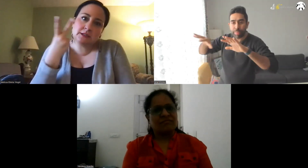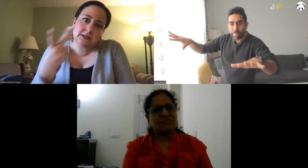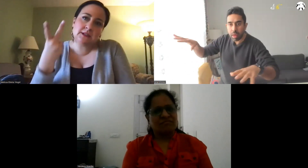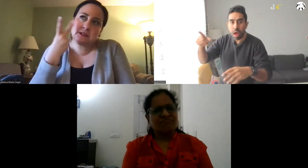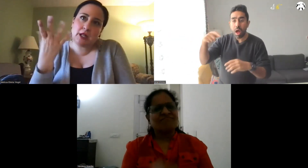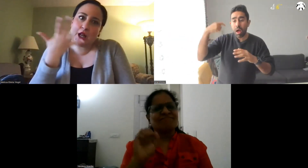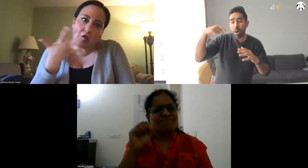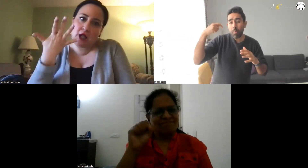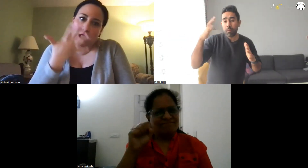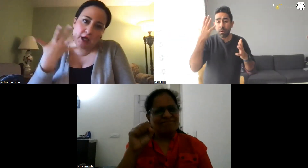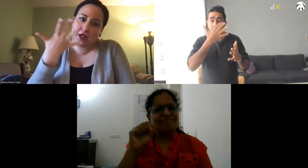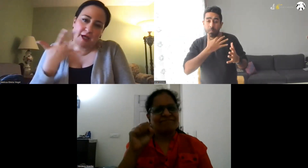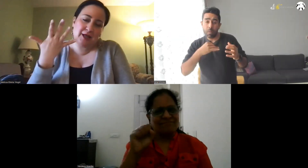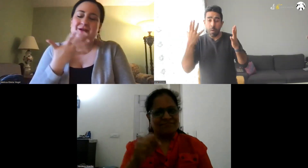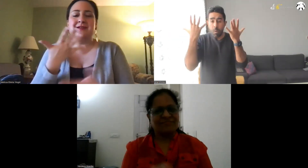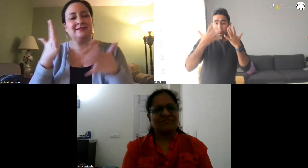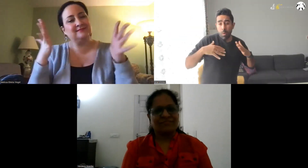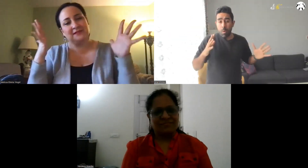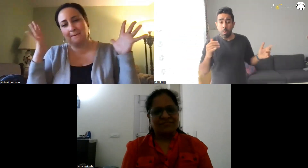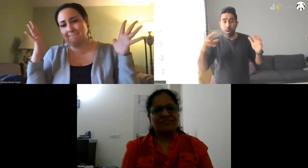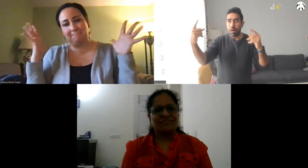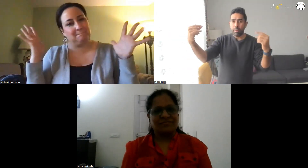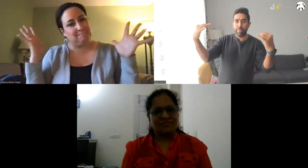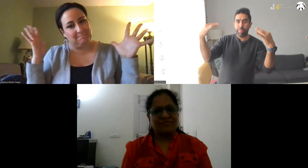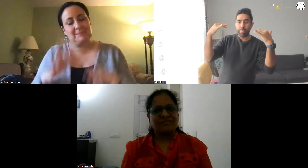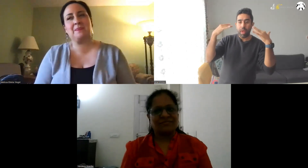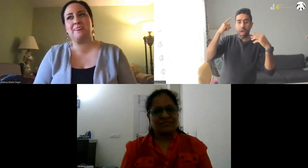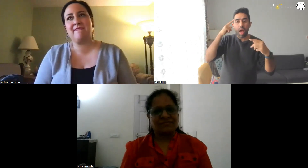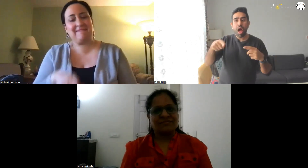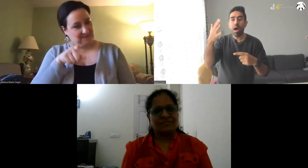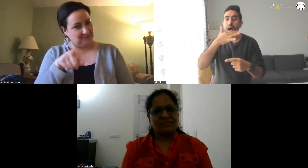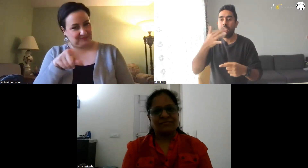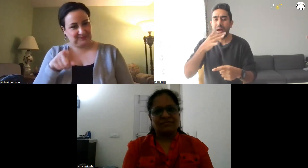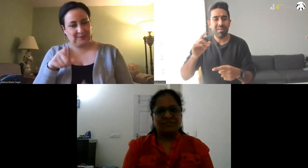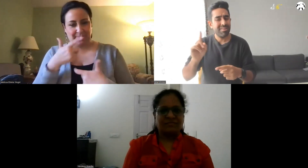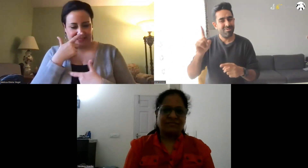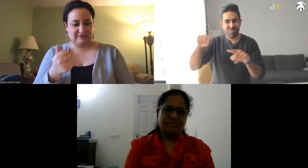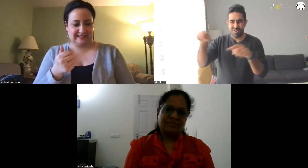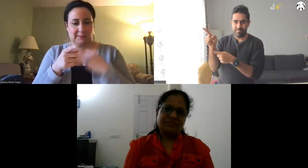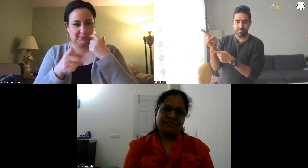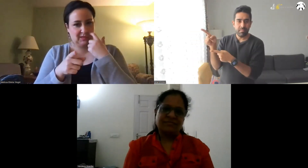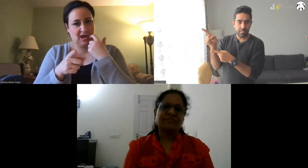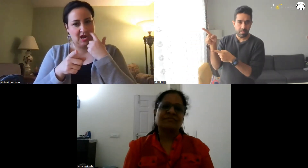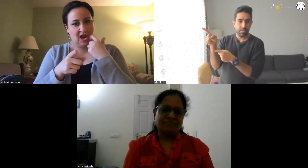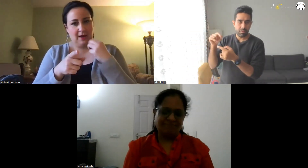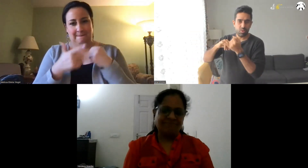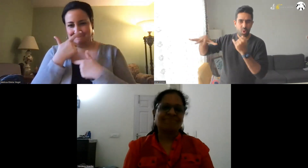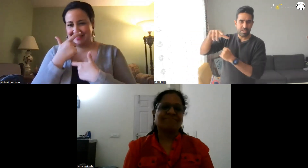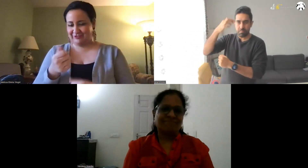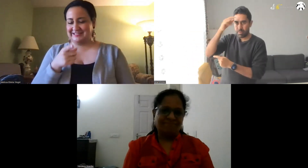we see around, or on the social media what we see, that what a beautiful picture someone has, or a beautiful